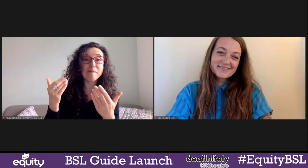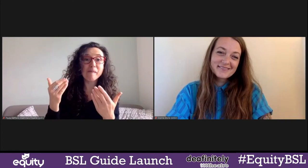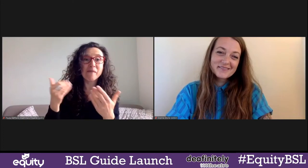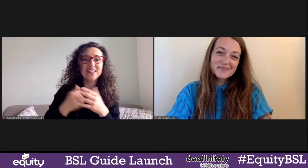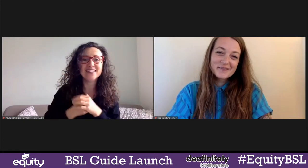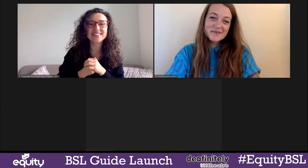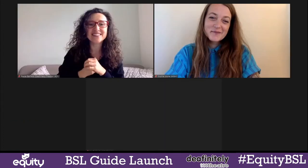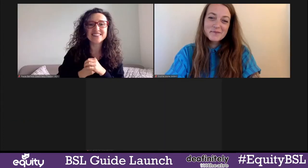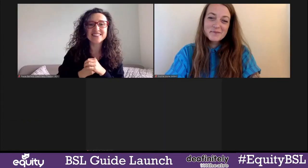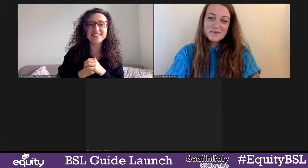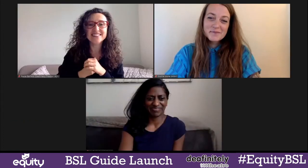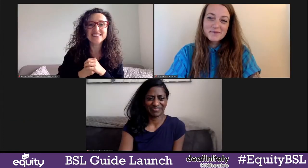Welcome, Nadia.